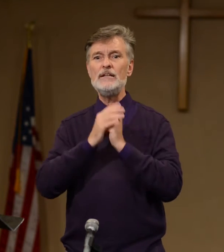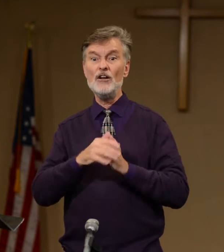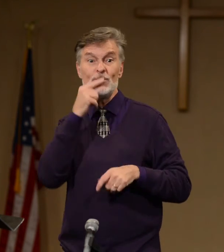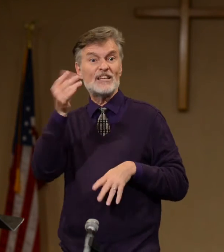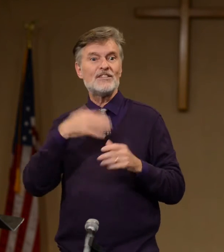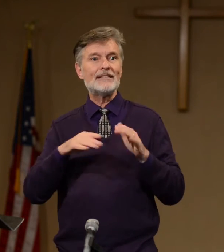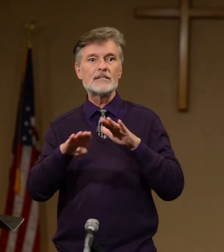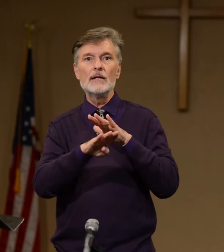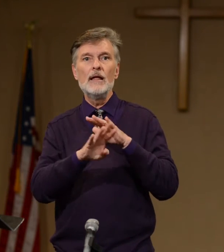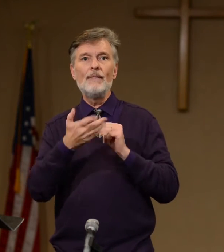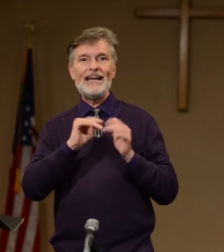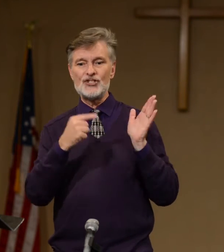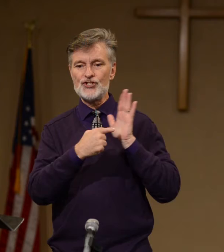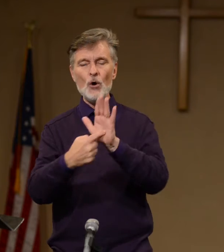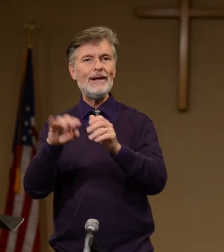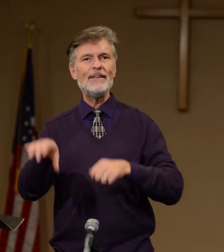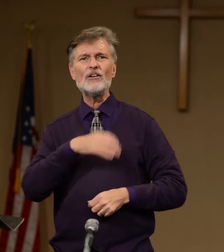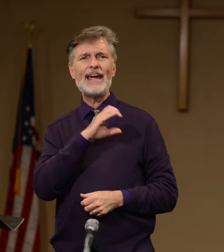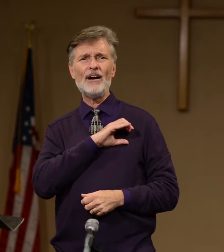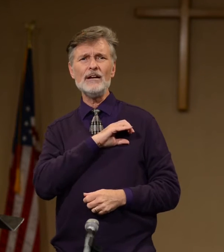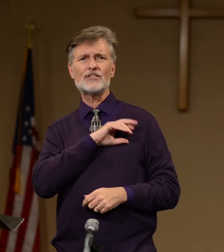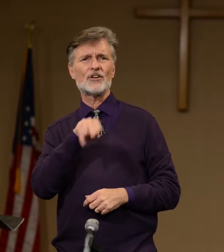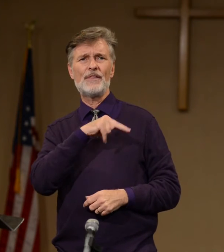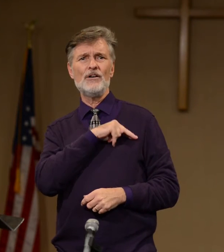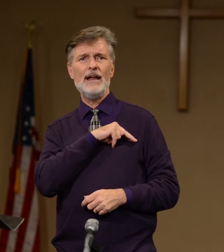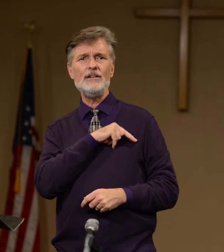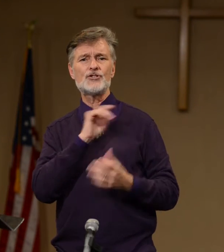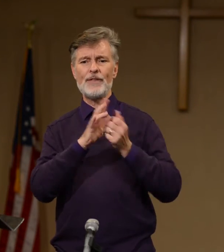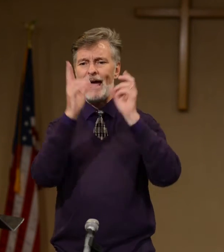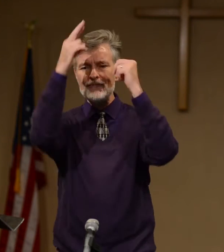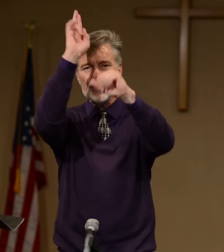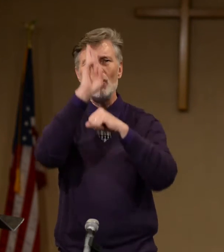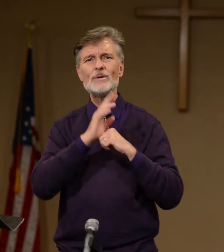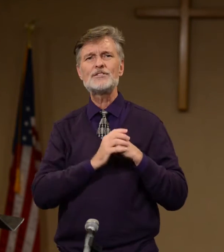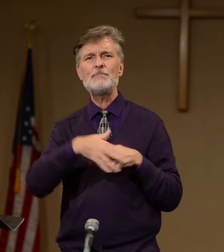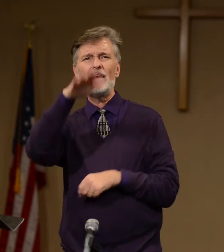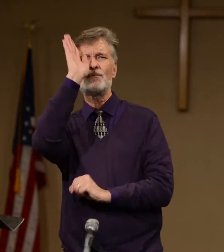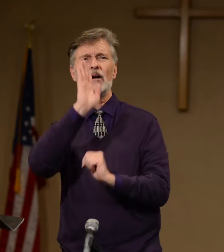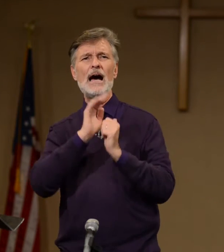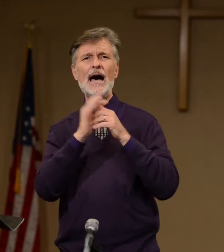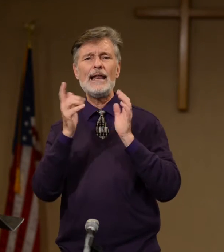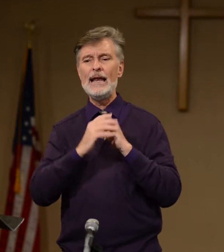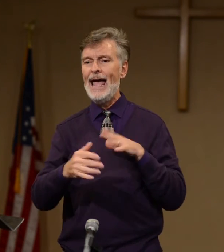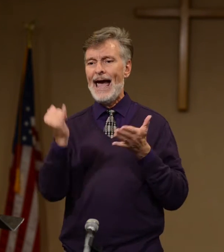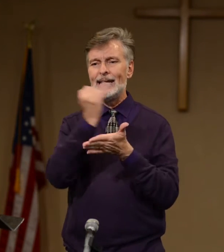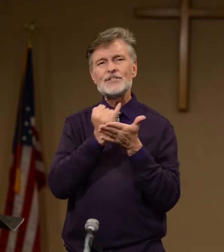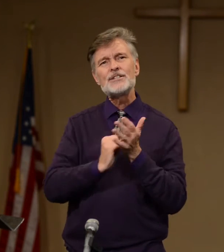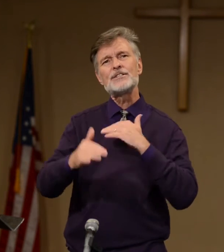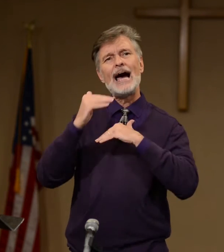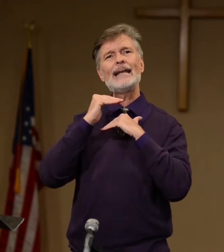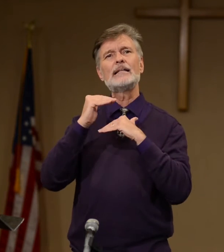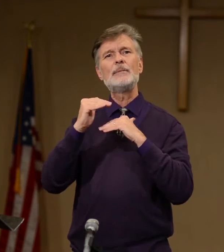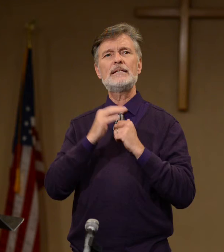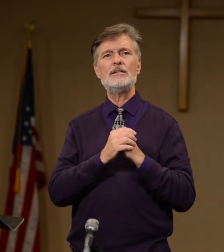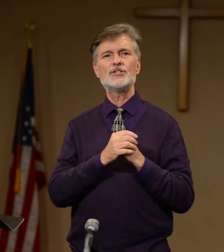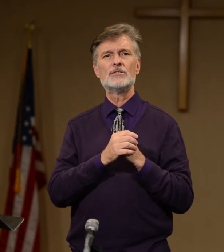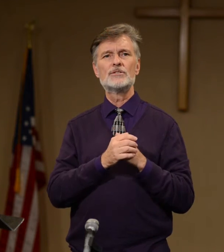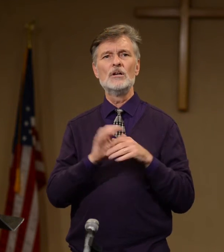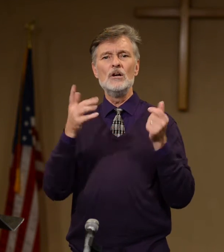on you, because that's showing their character, their nature. They have no respect for God and his design and limitations. So